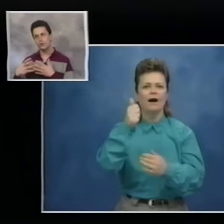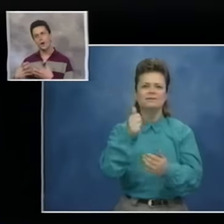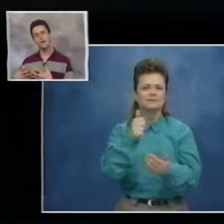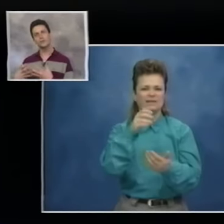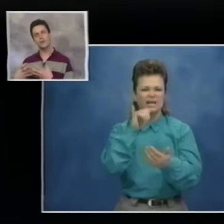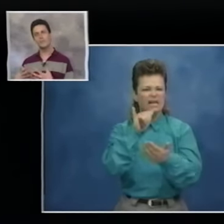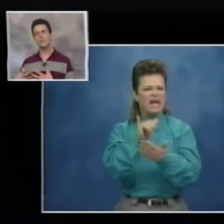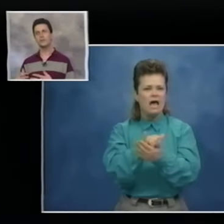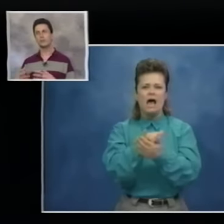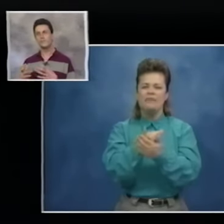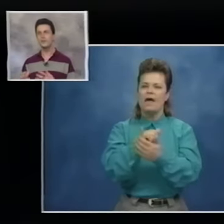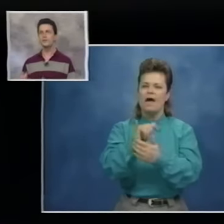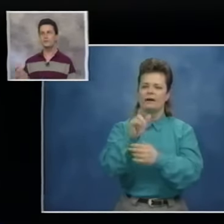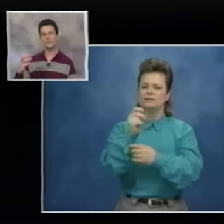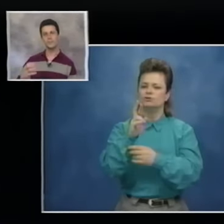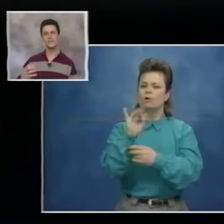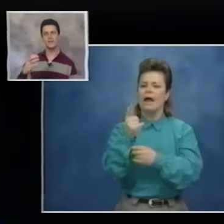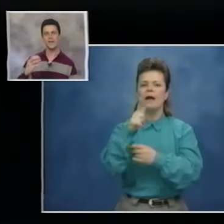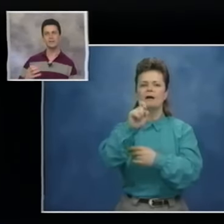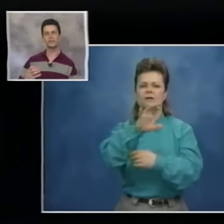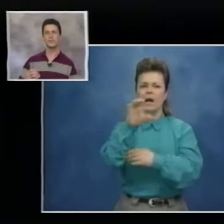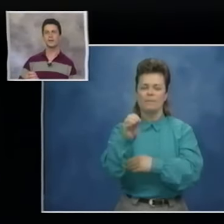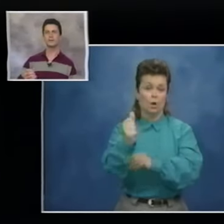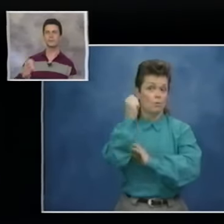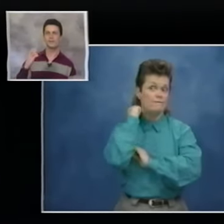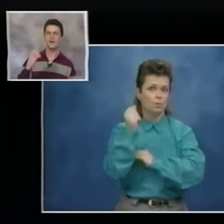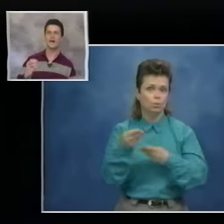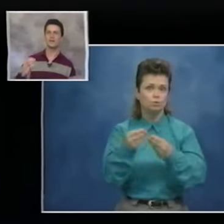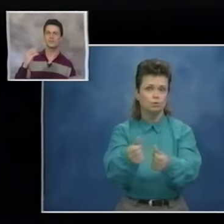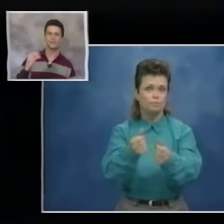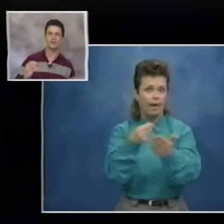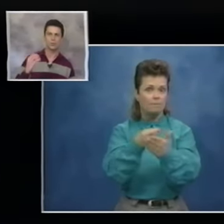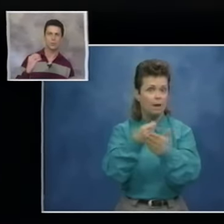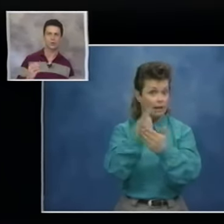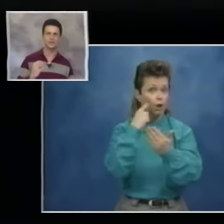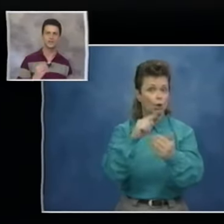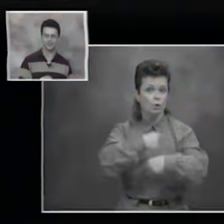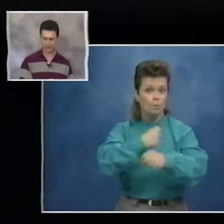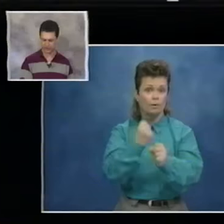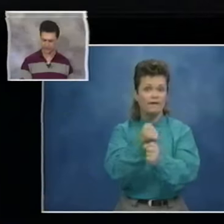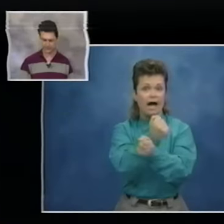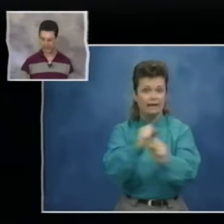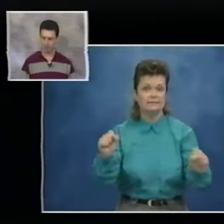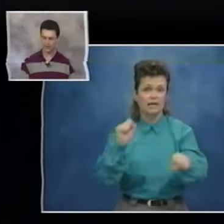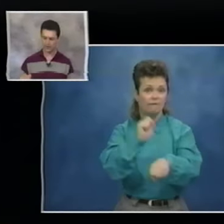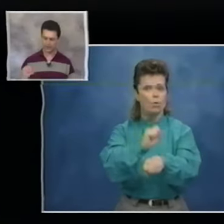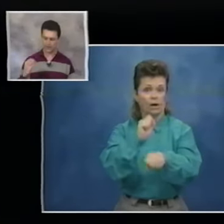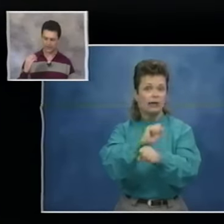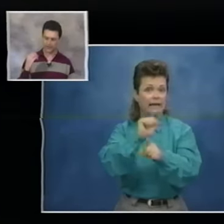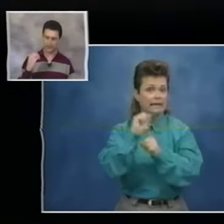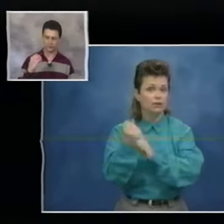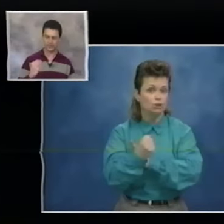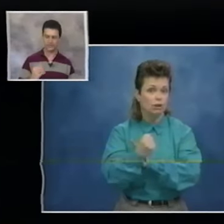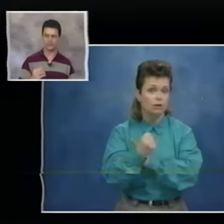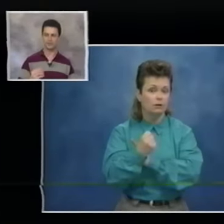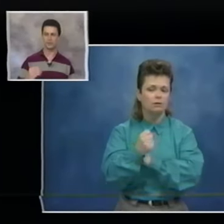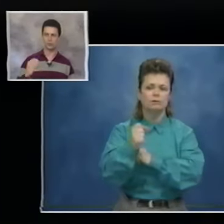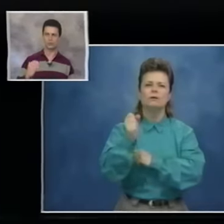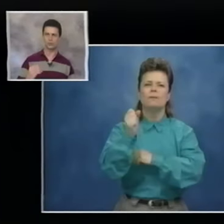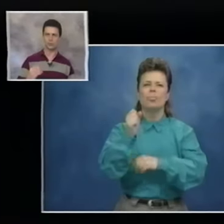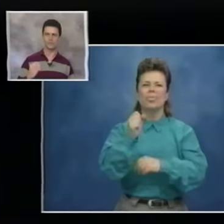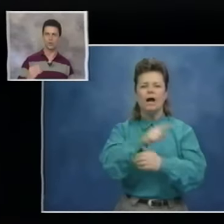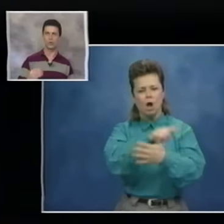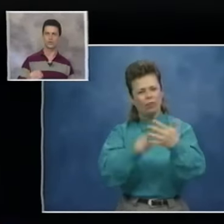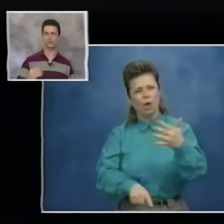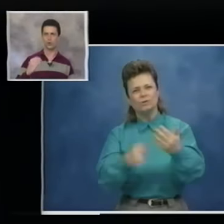the Triangle Company refused to spend the extra money to provide a safe working conditions. Those conditions